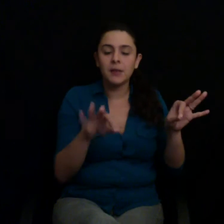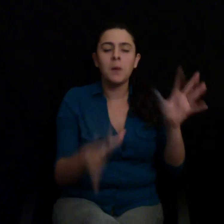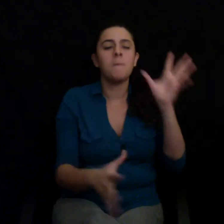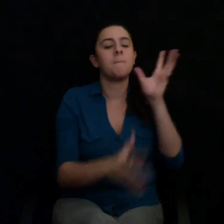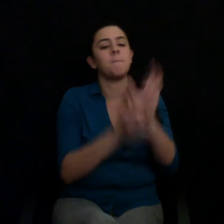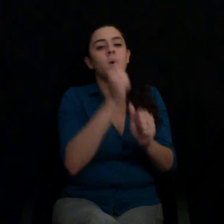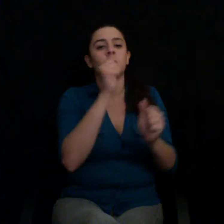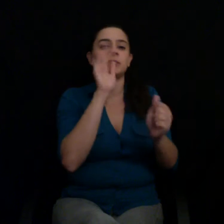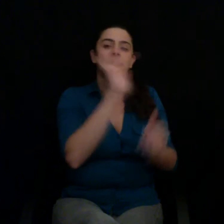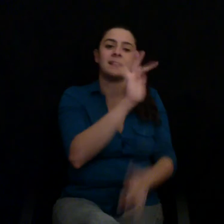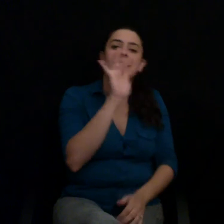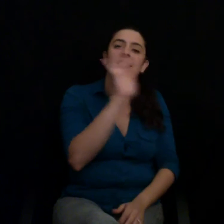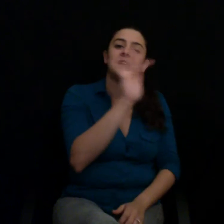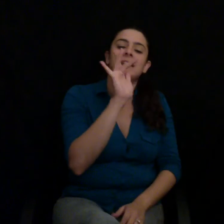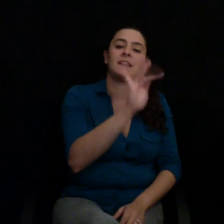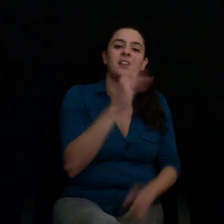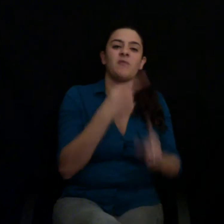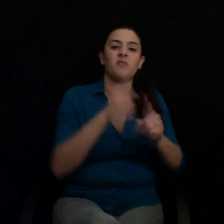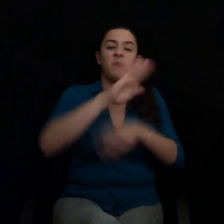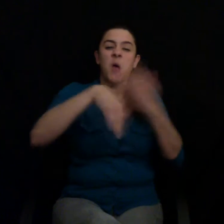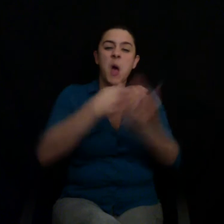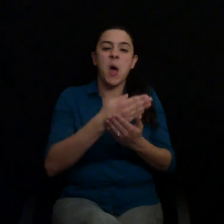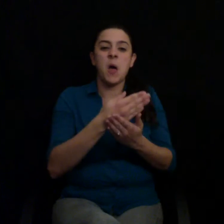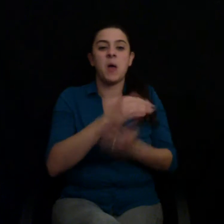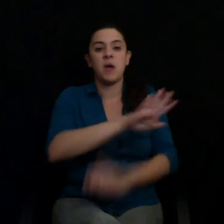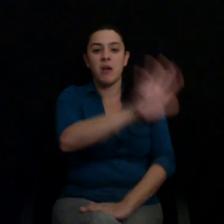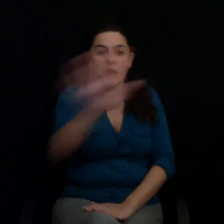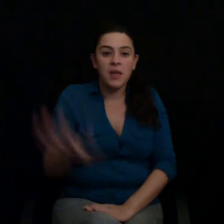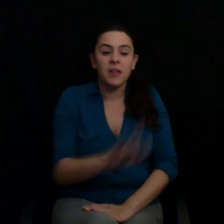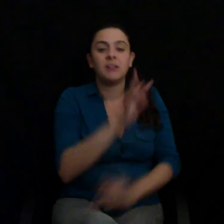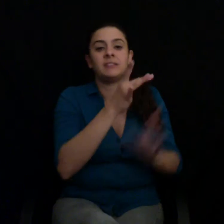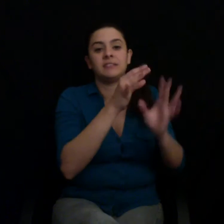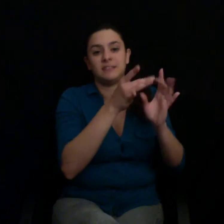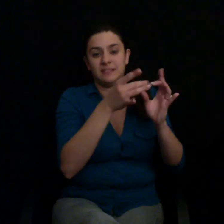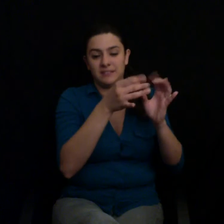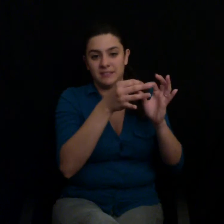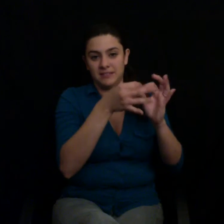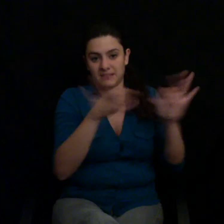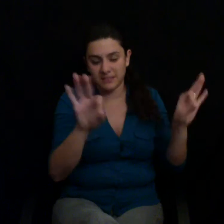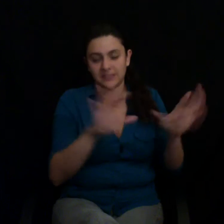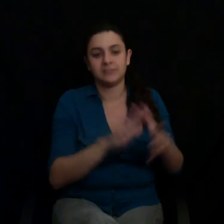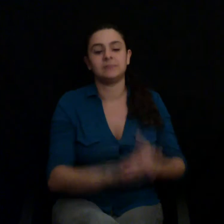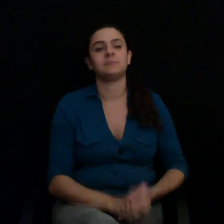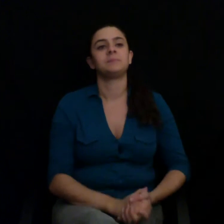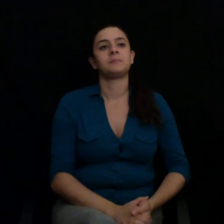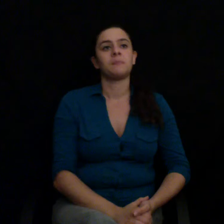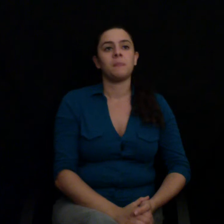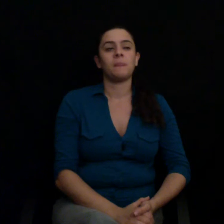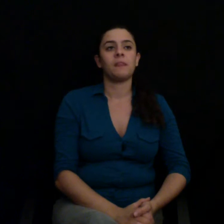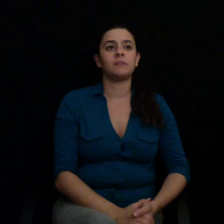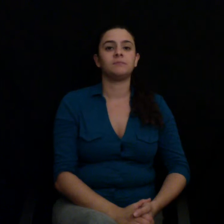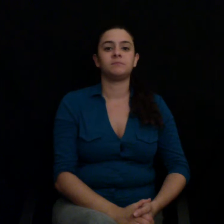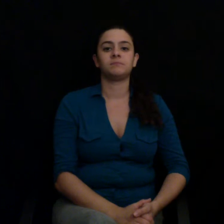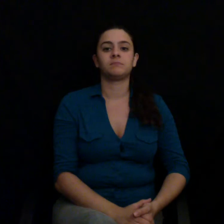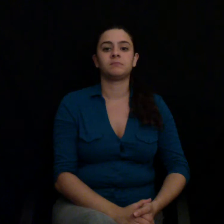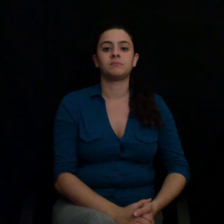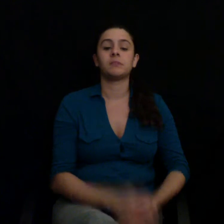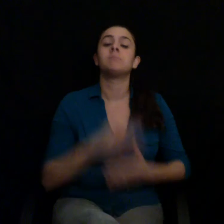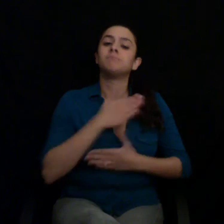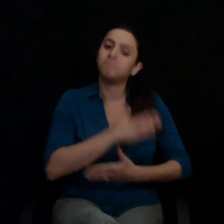So it's clear between all the gilding and all the clicking that there were a lot of Redditors who really enjoyed it. But please read for yourself, and then as